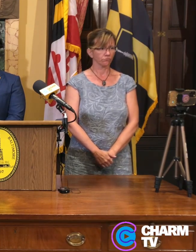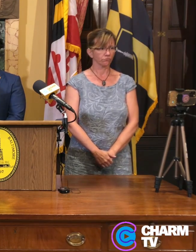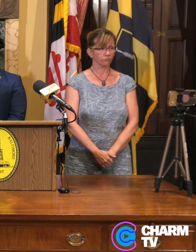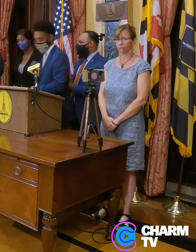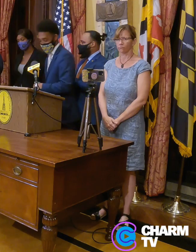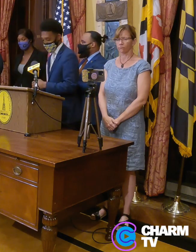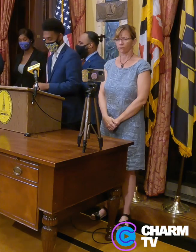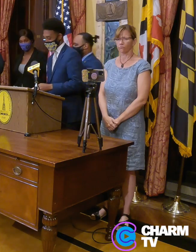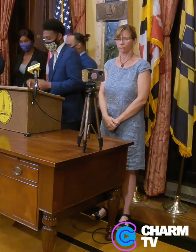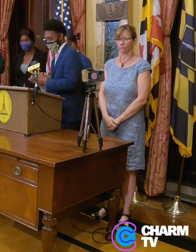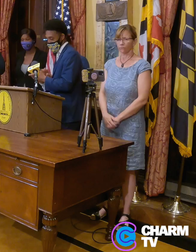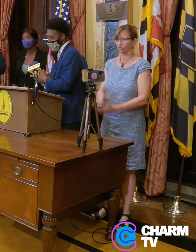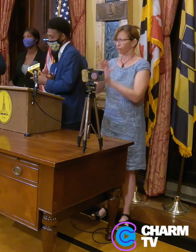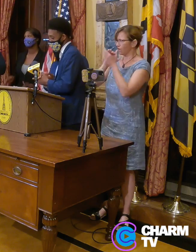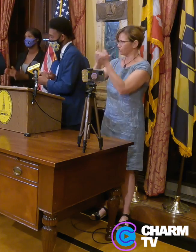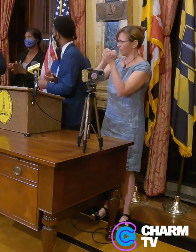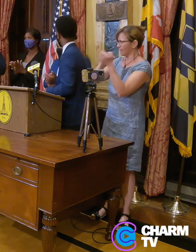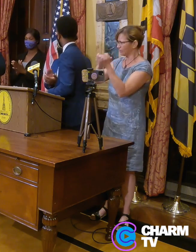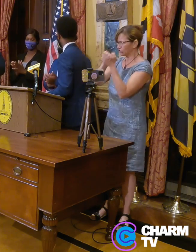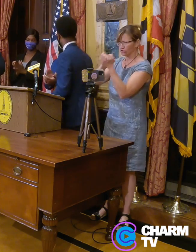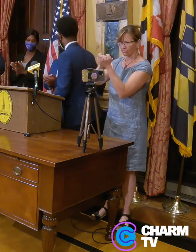Congratulations.